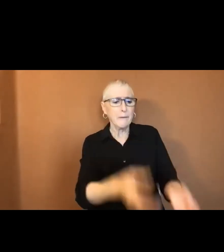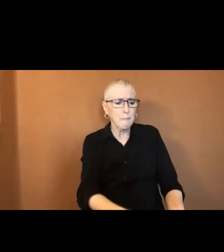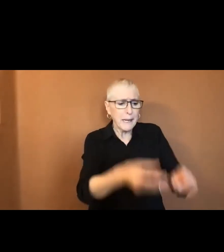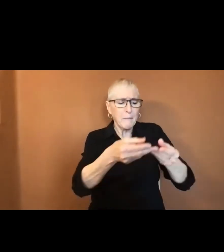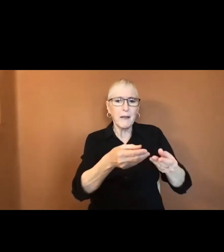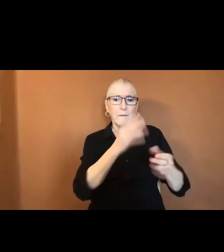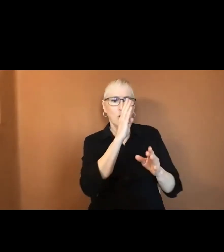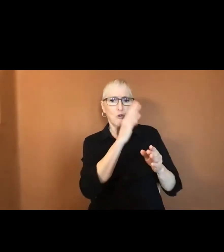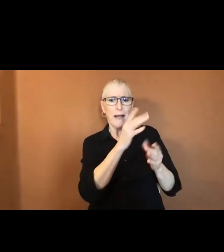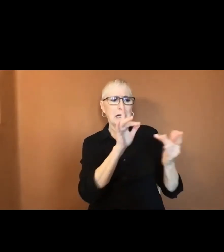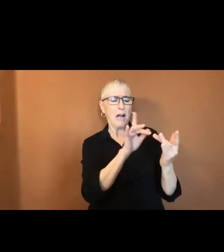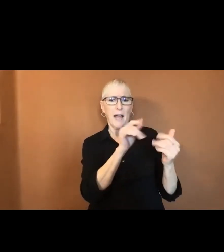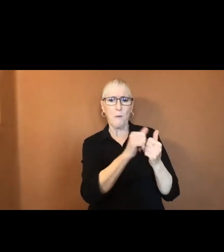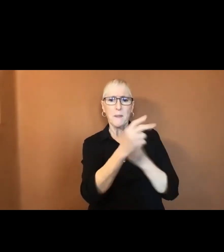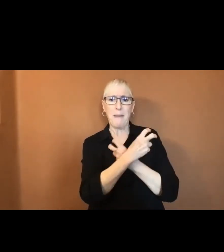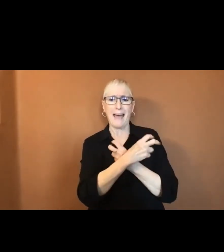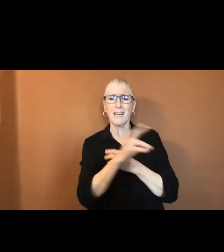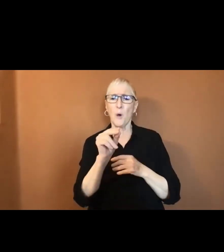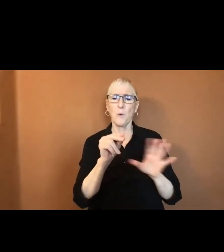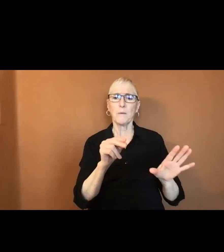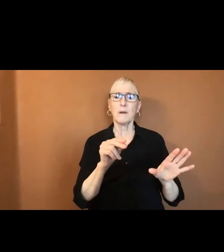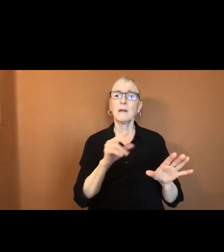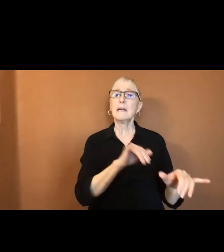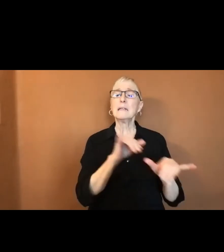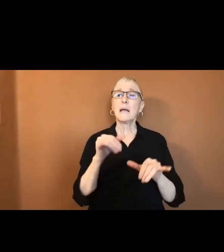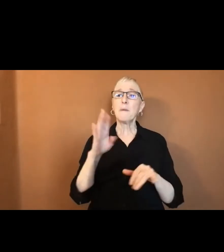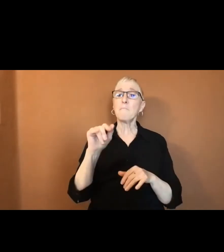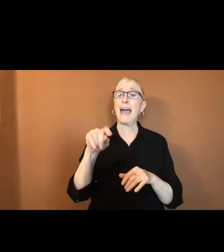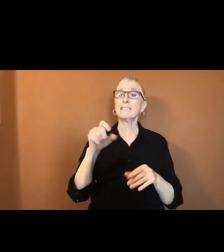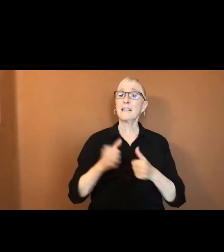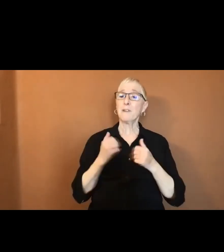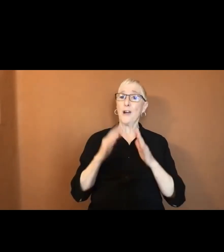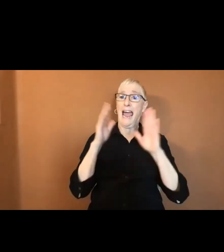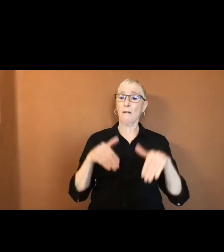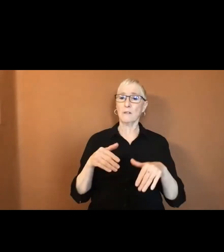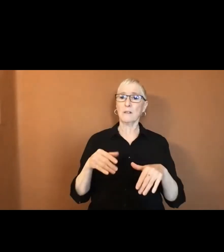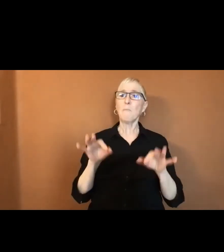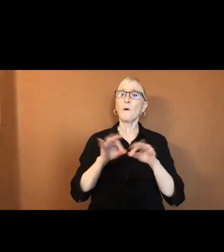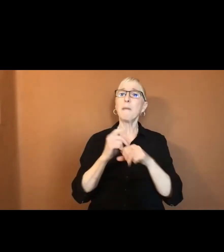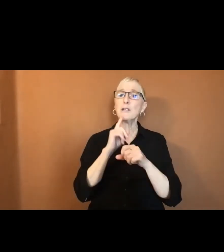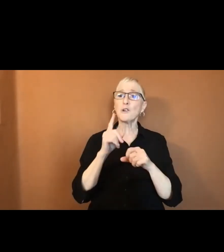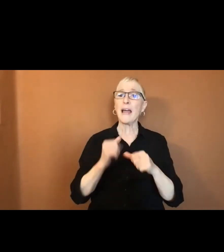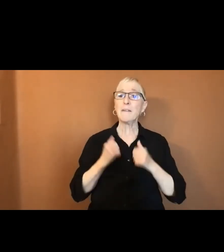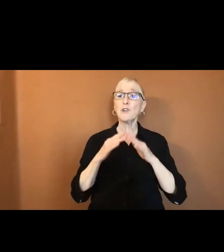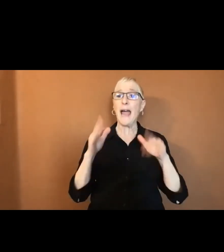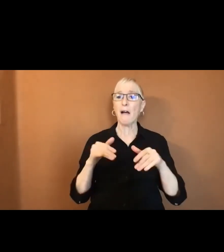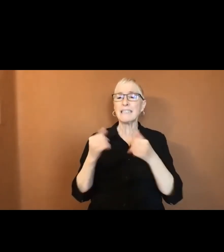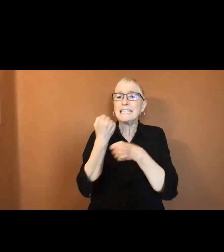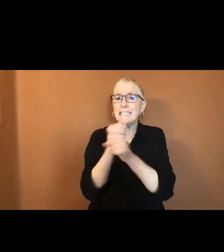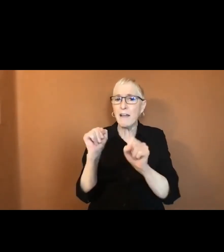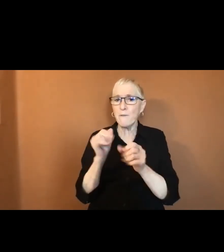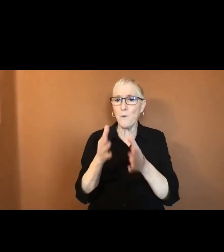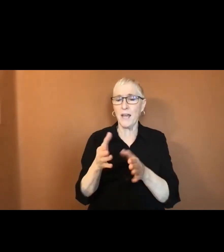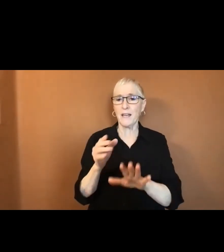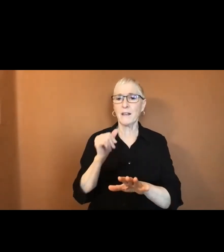direct contact with a bat. Likewise, if you have bats living in your house, you want to make sure that they're living in your house in a safe way, that there's